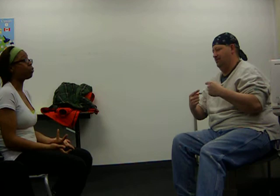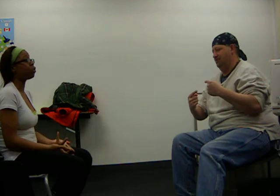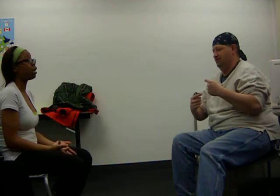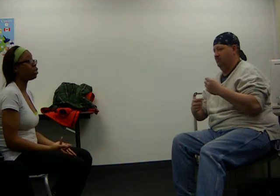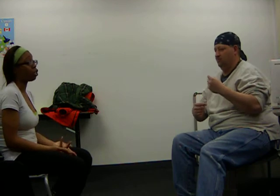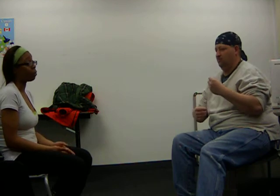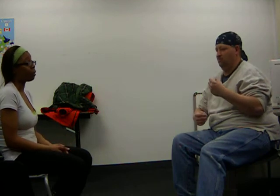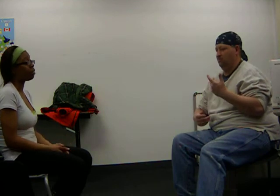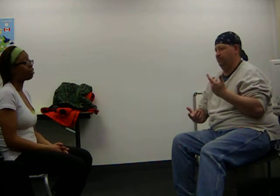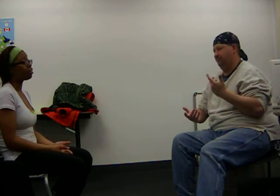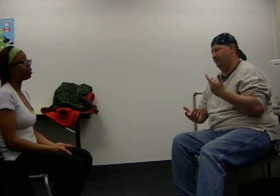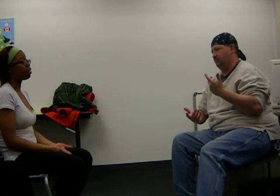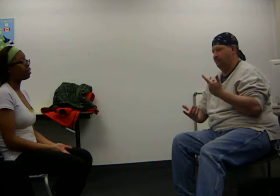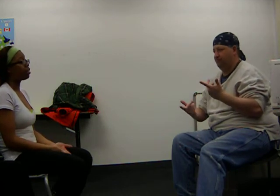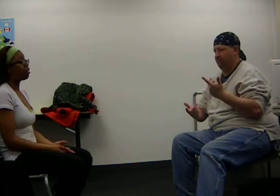to interpret.